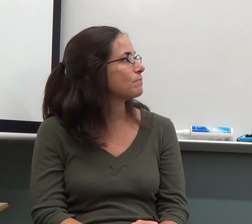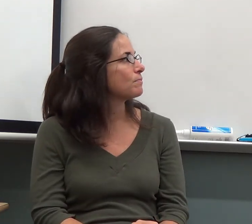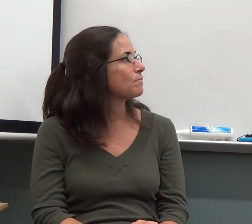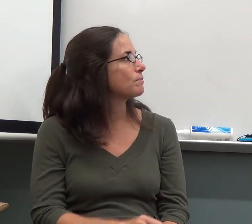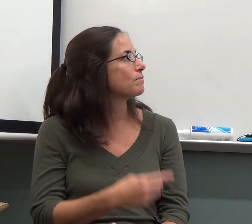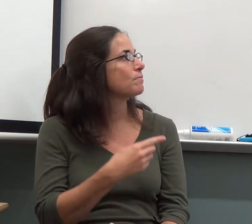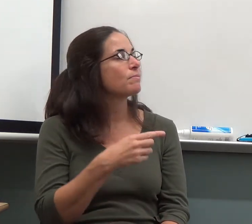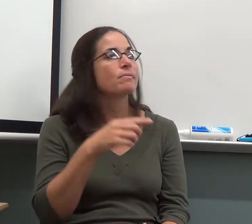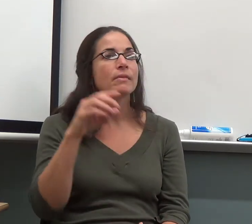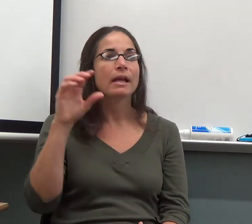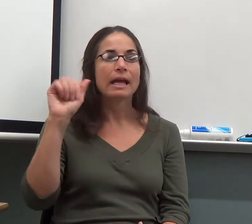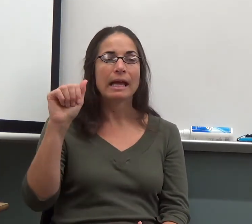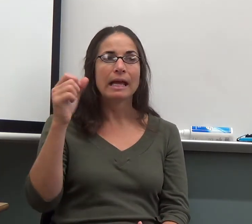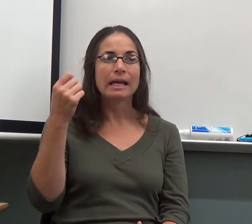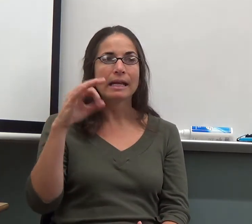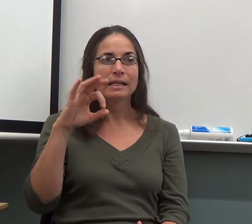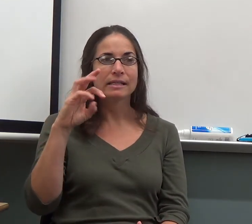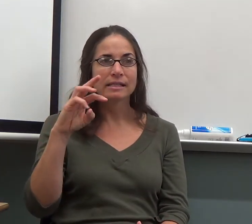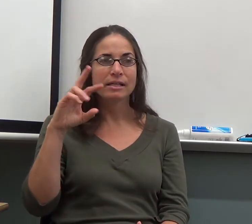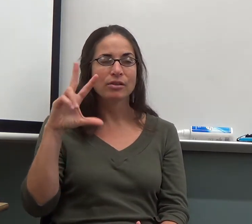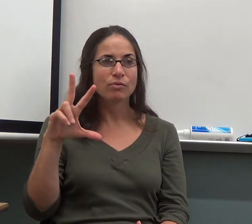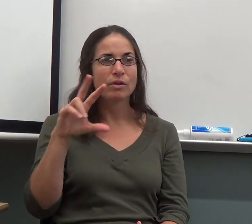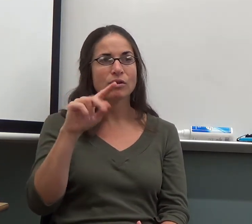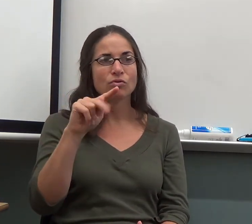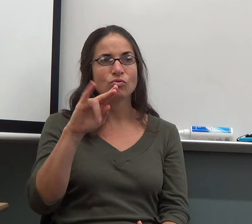a 1963 Triumph is a motorcycle.